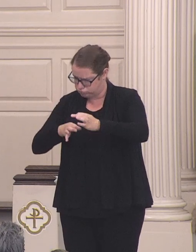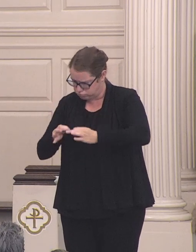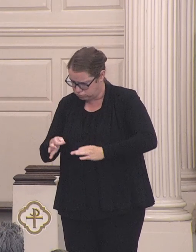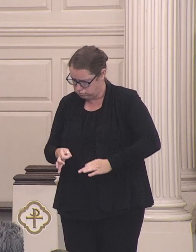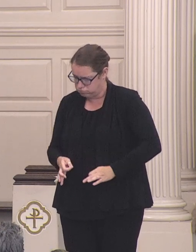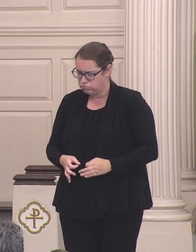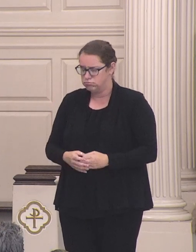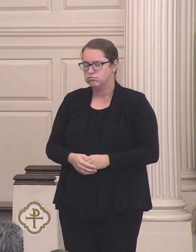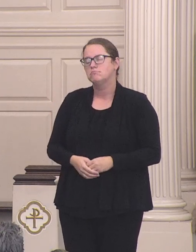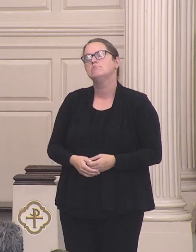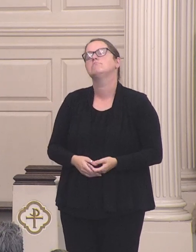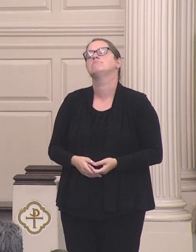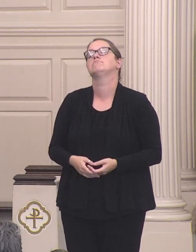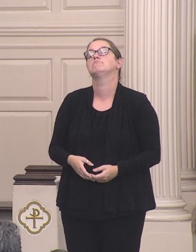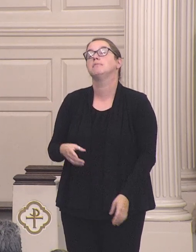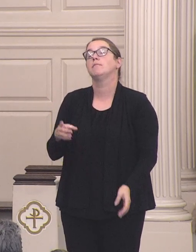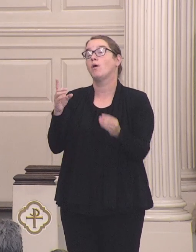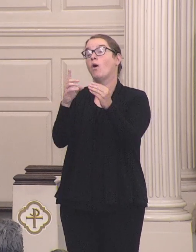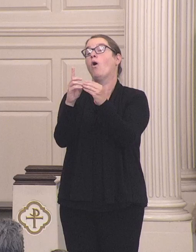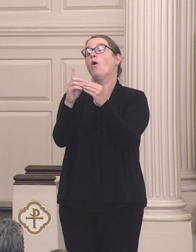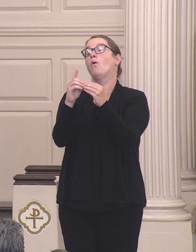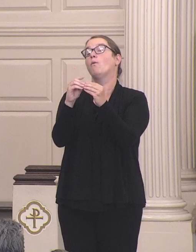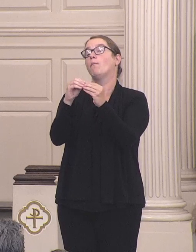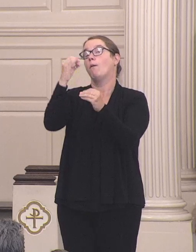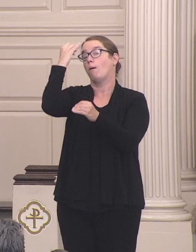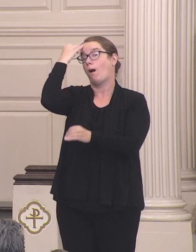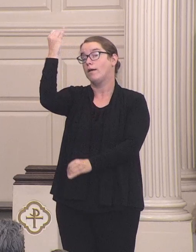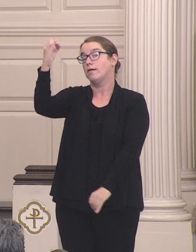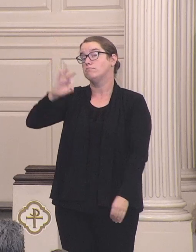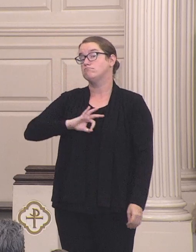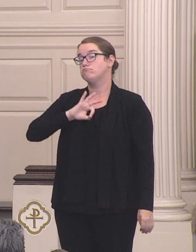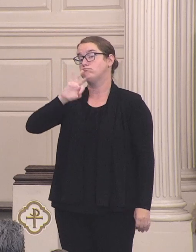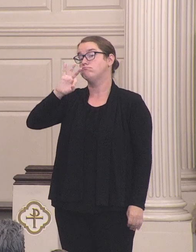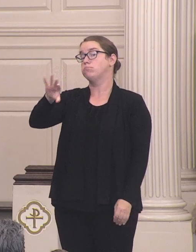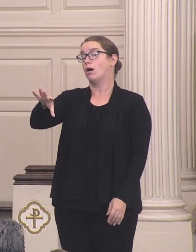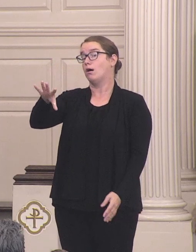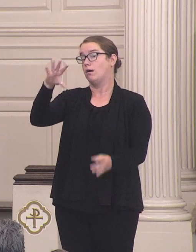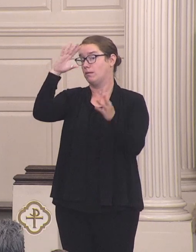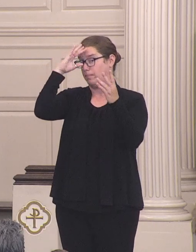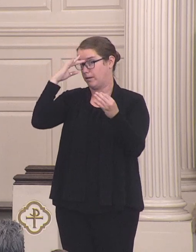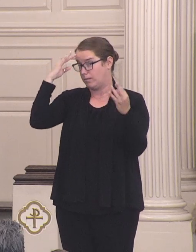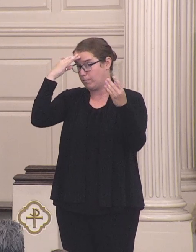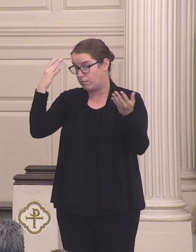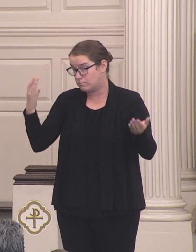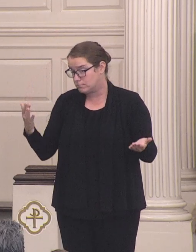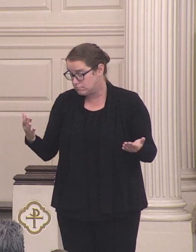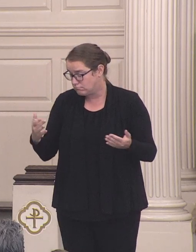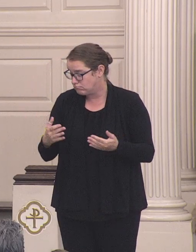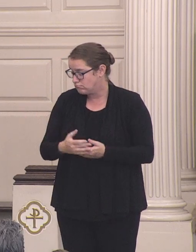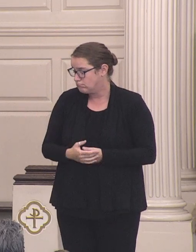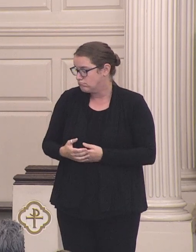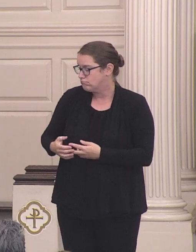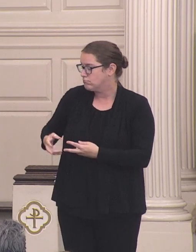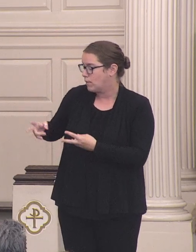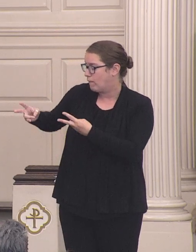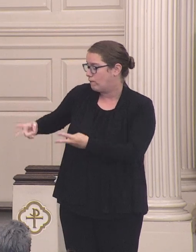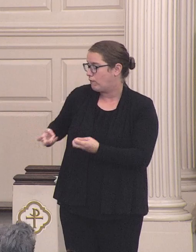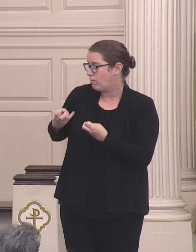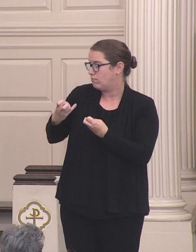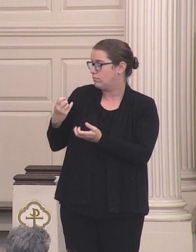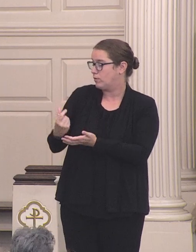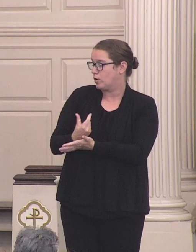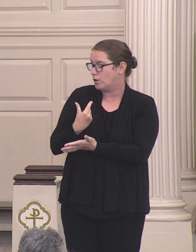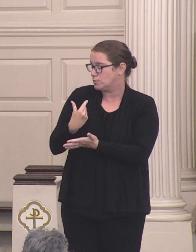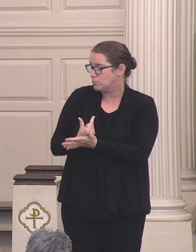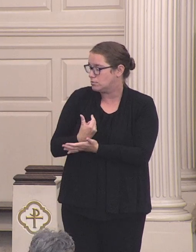And maybe the last idea that we can have from this, from the gospel text, we have